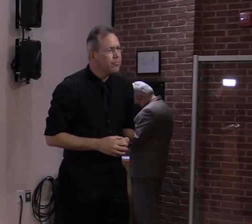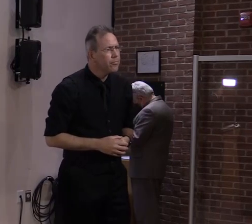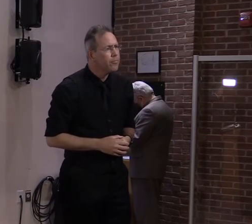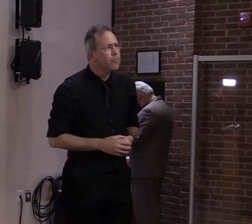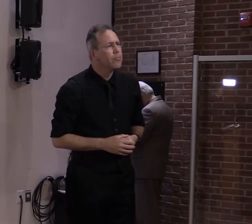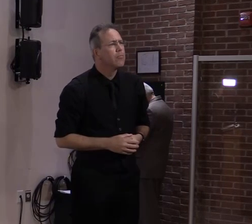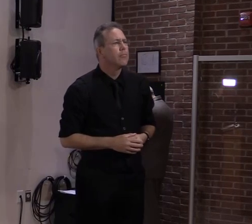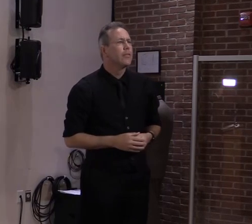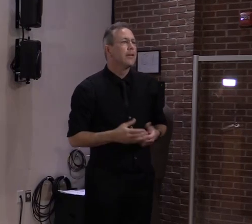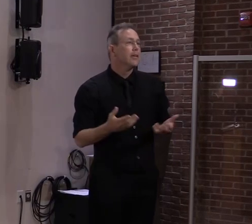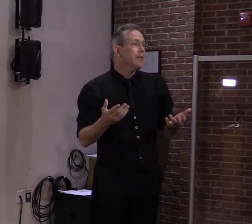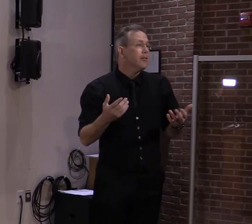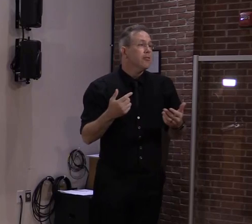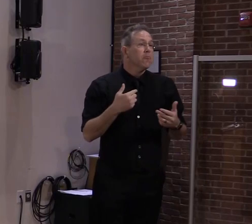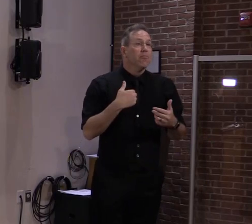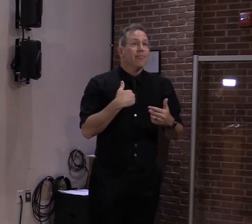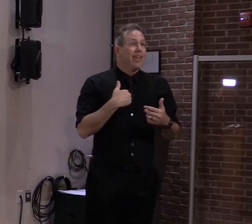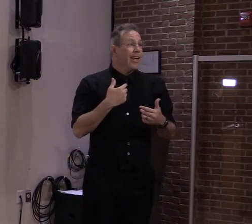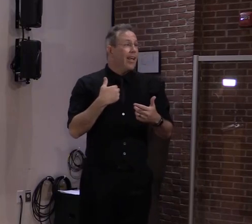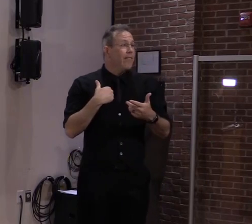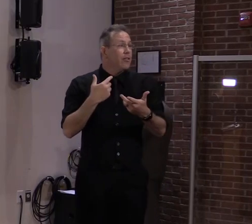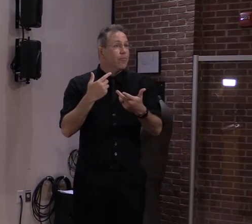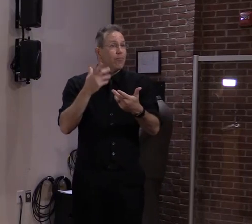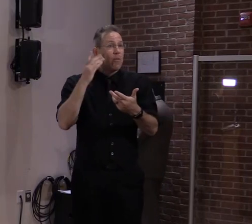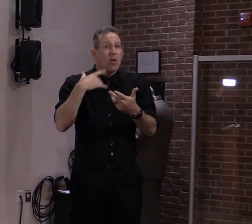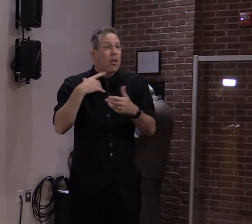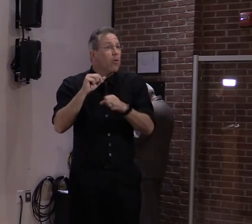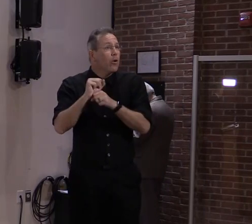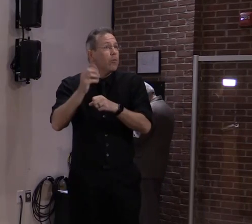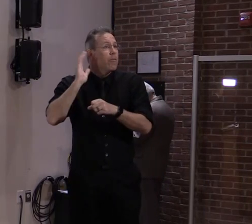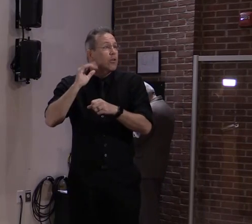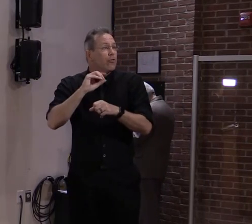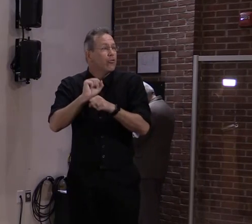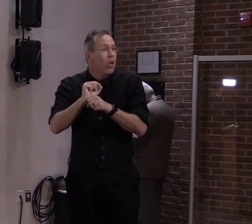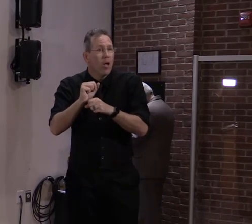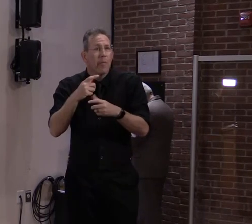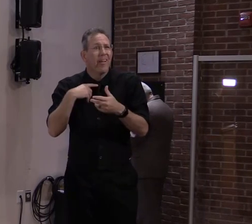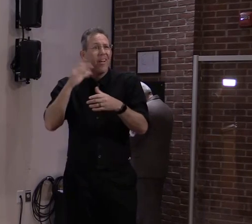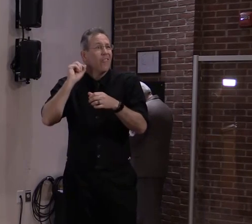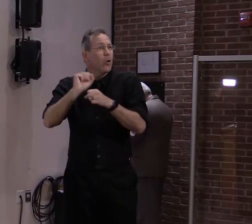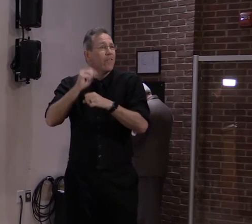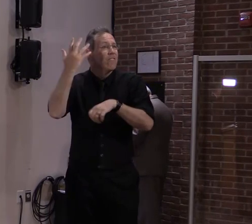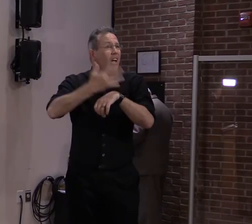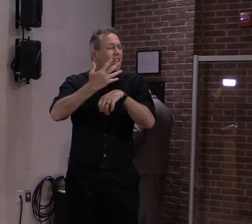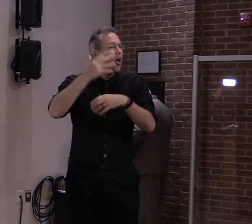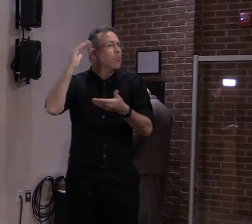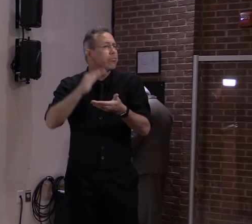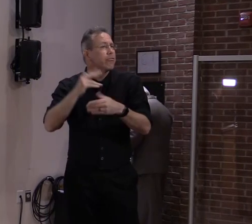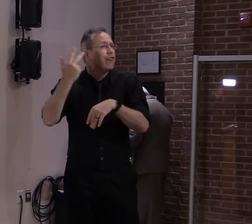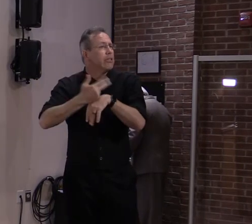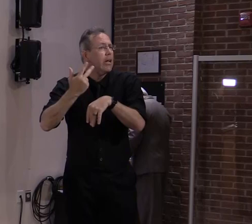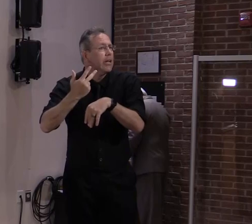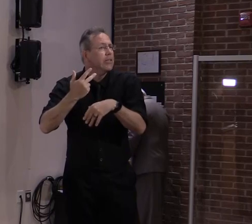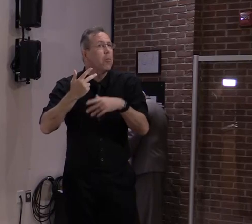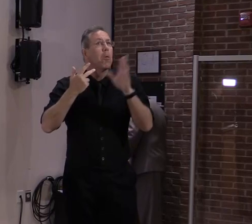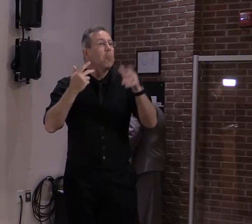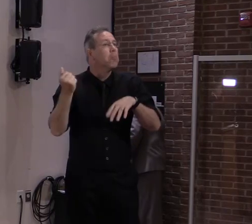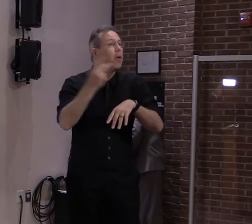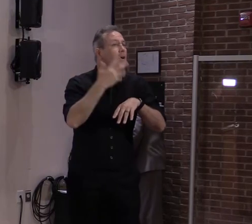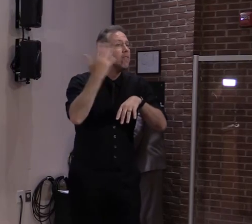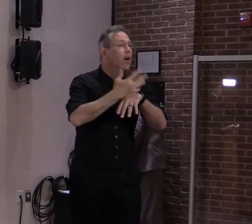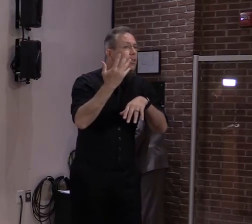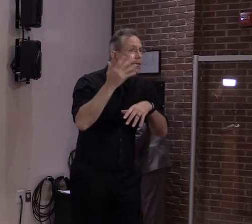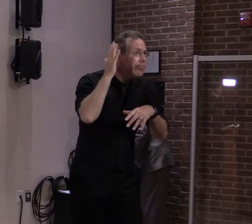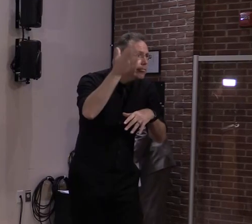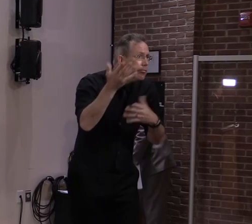an already existing employment condition. And that would still satisfy the work search requirement if they were simply looking